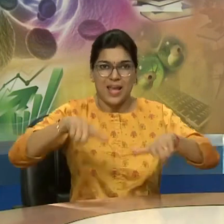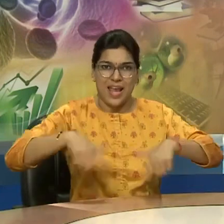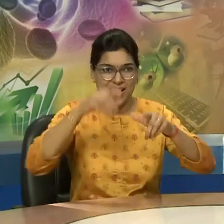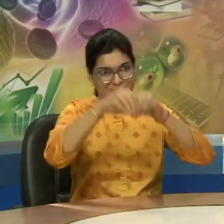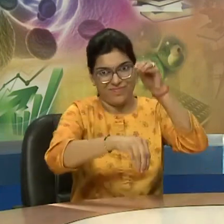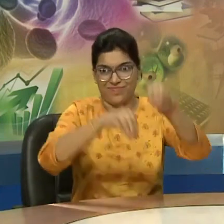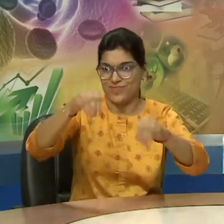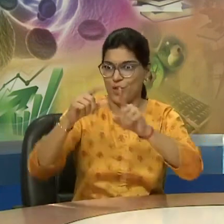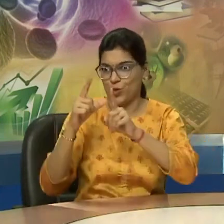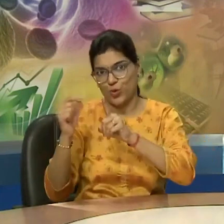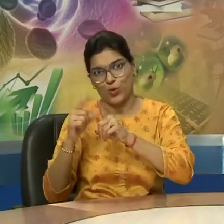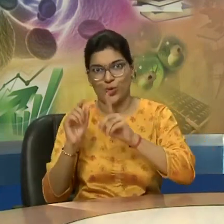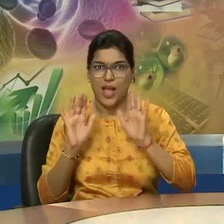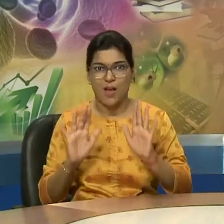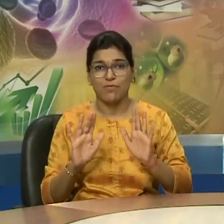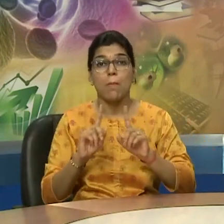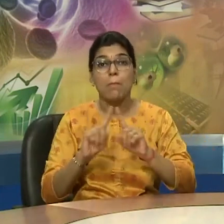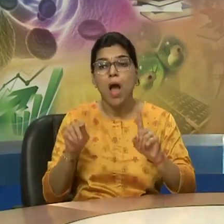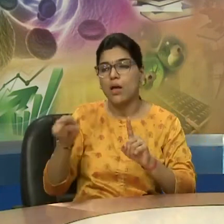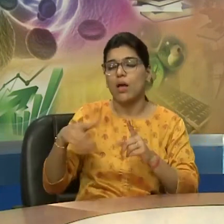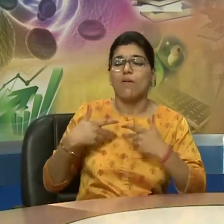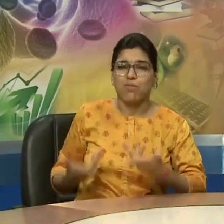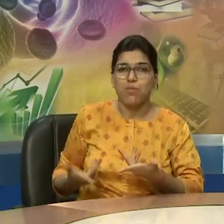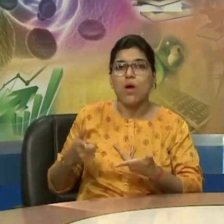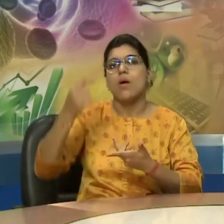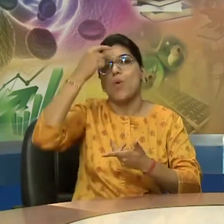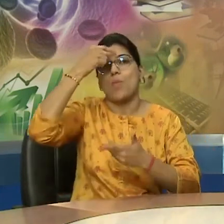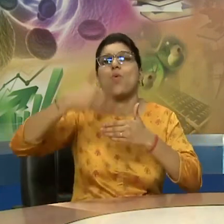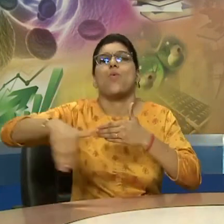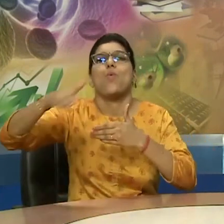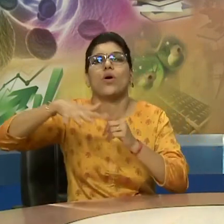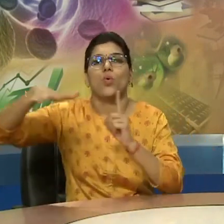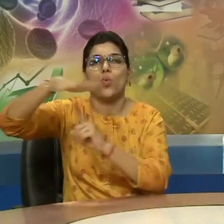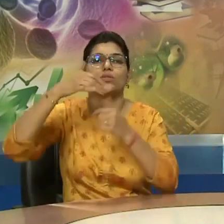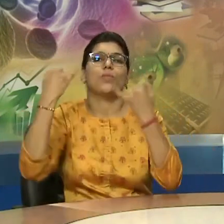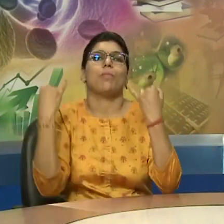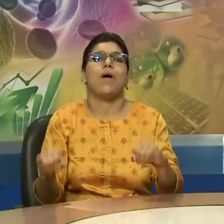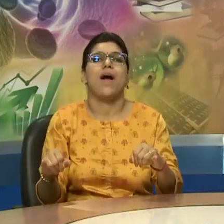Be little more careful about the activities you do.